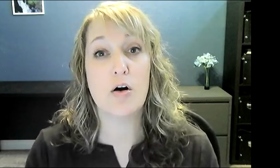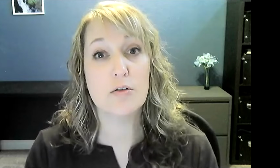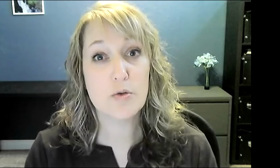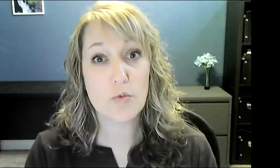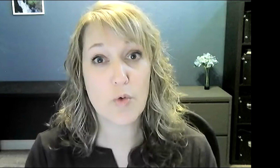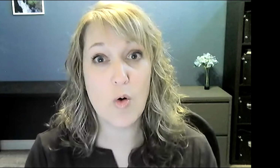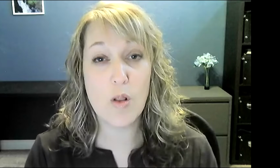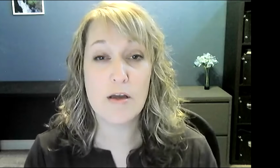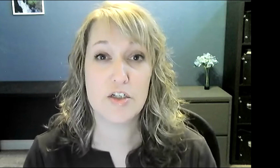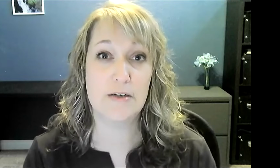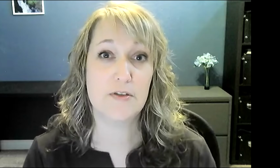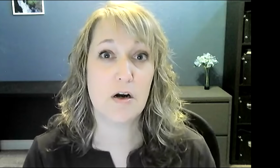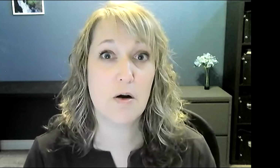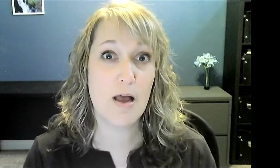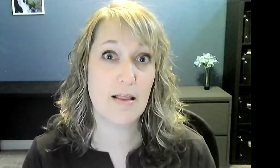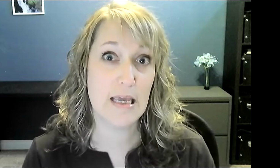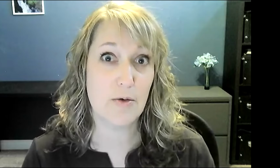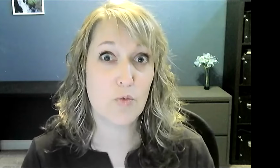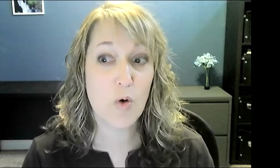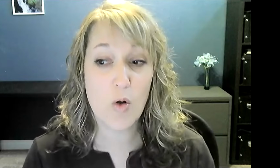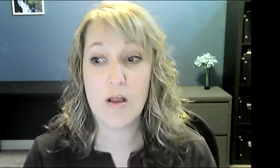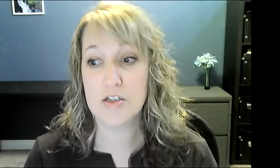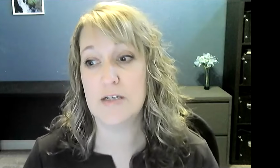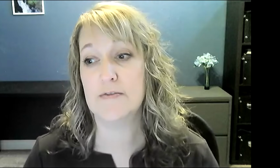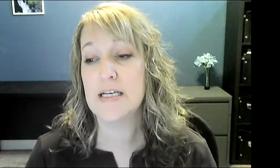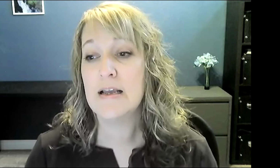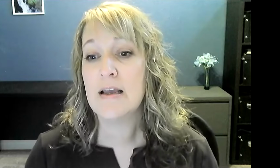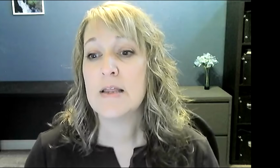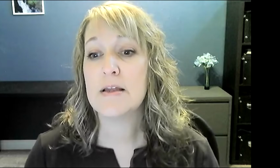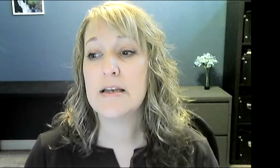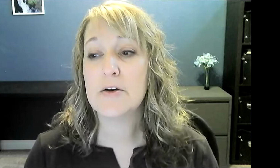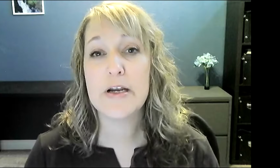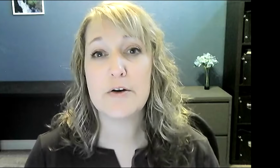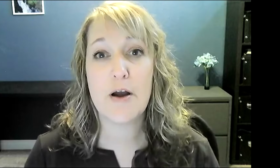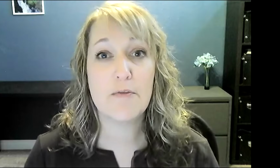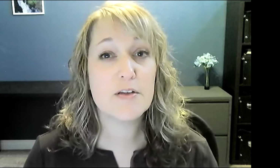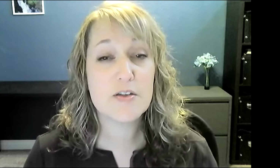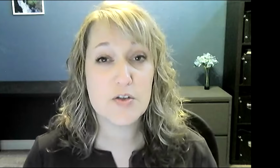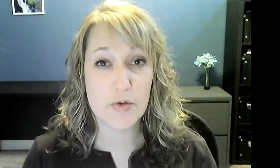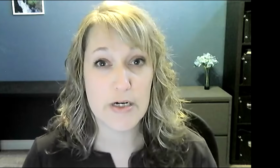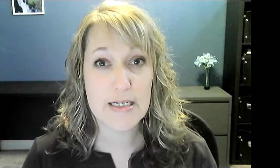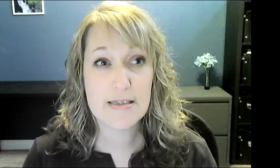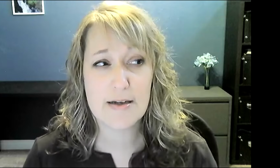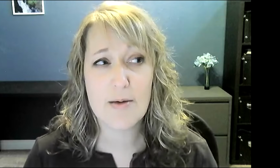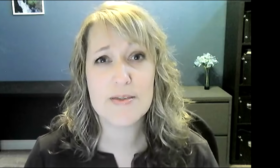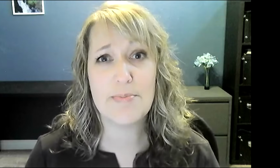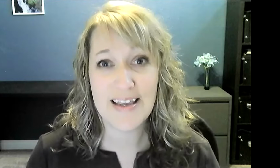called role shift, R-O-L-E, role shift. The narrator of the story stops being